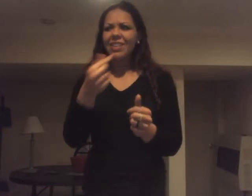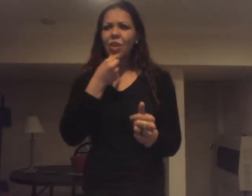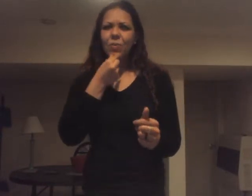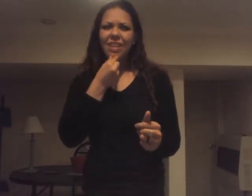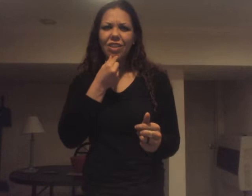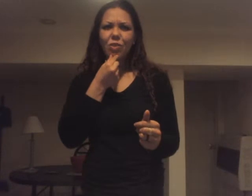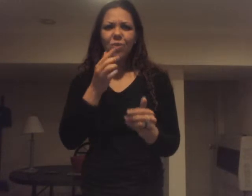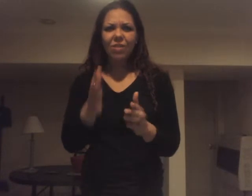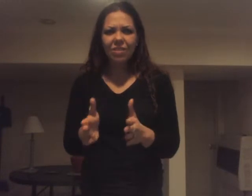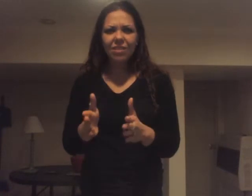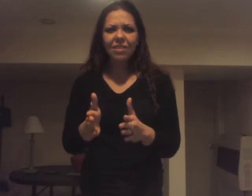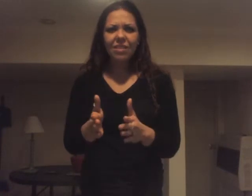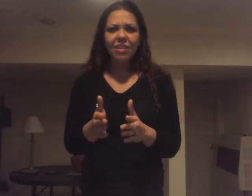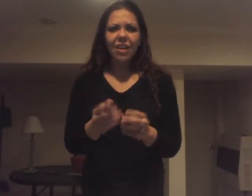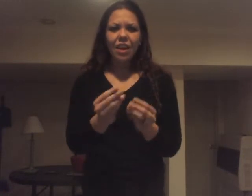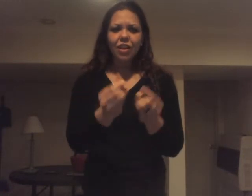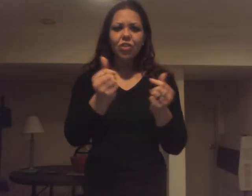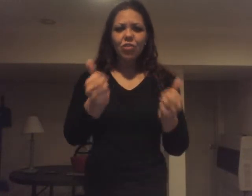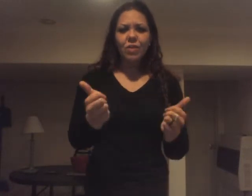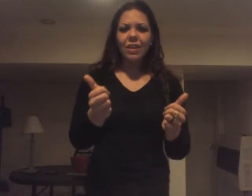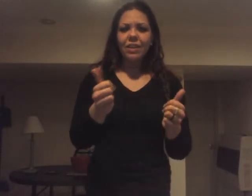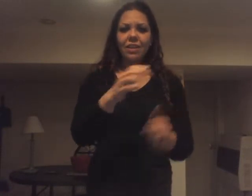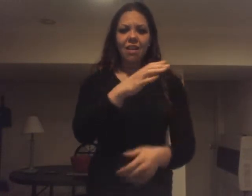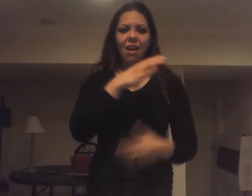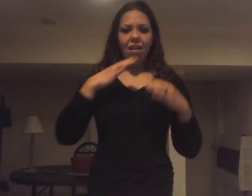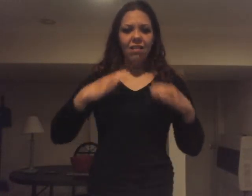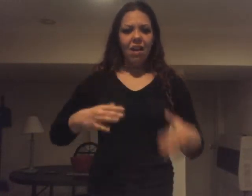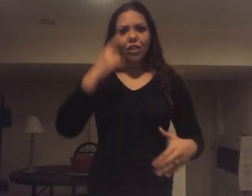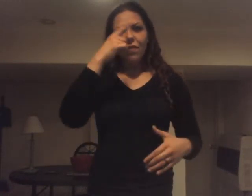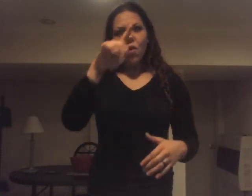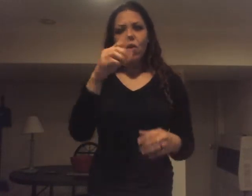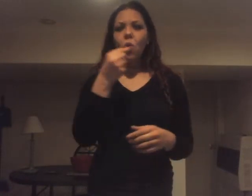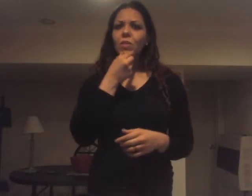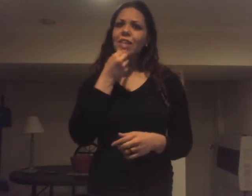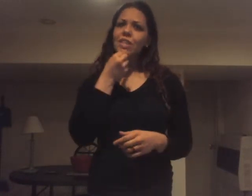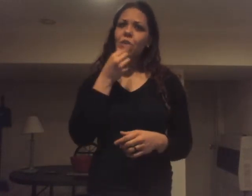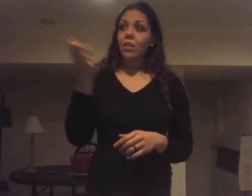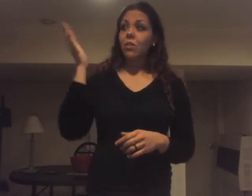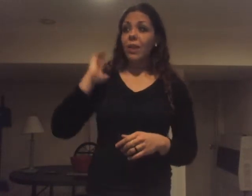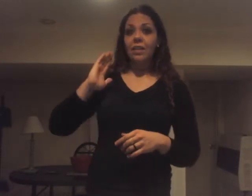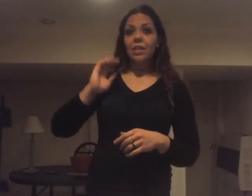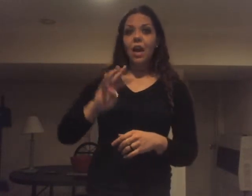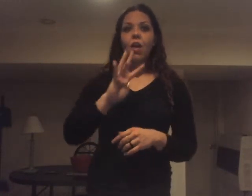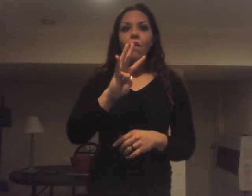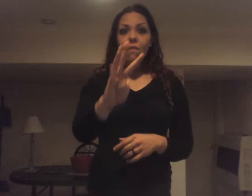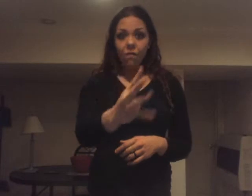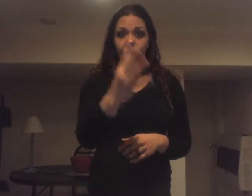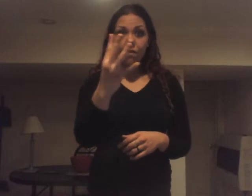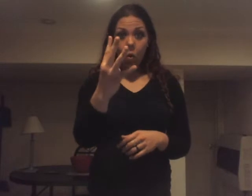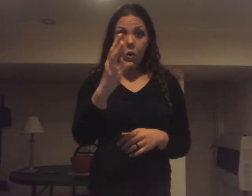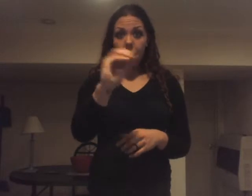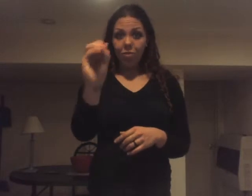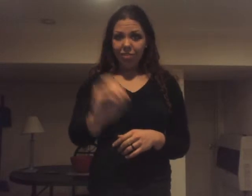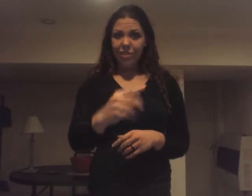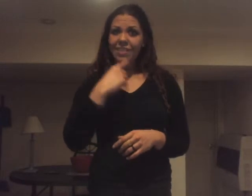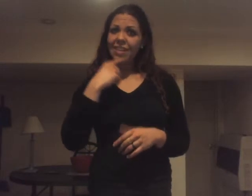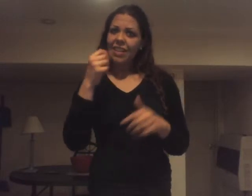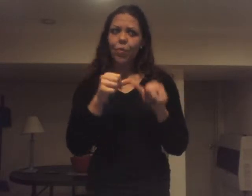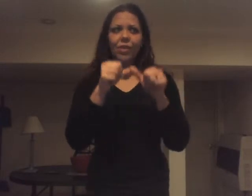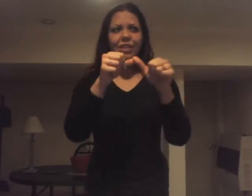clients for homosexuality in the past, and 4% said that they would continue to do so in the future, despite a